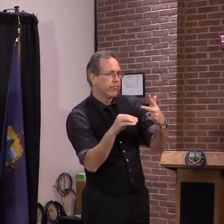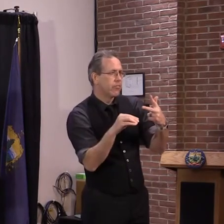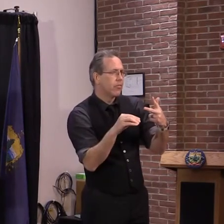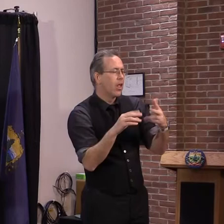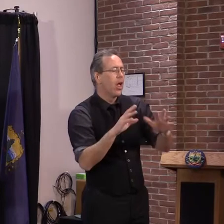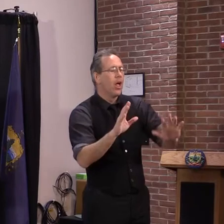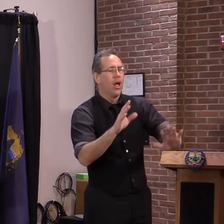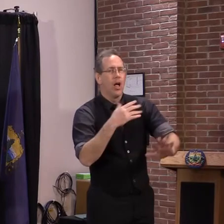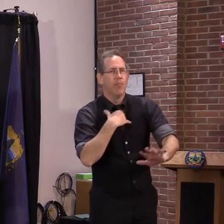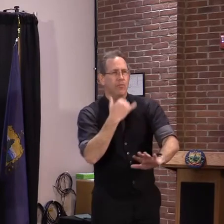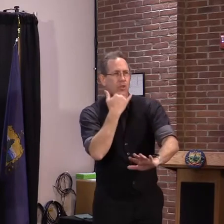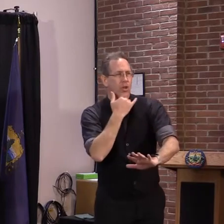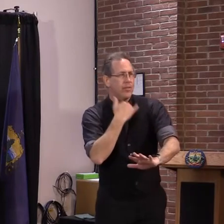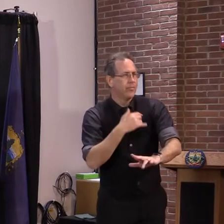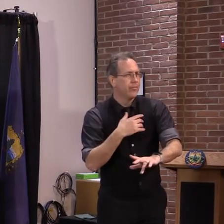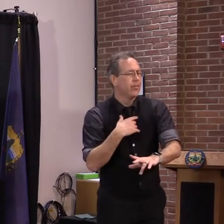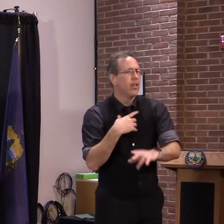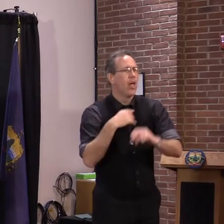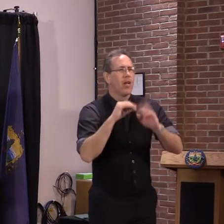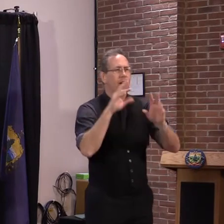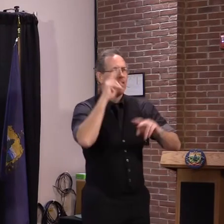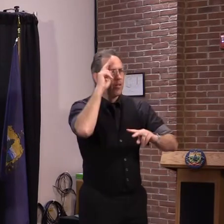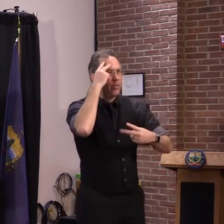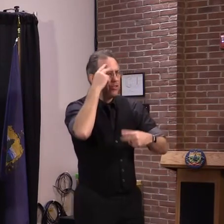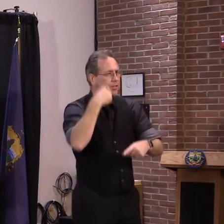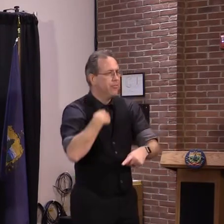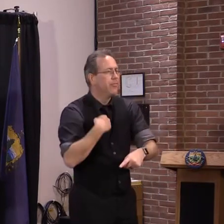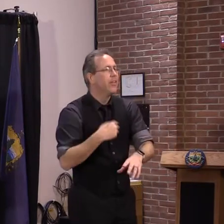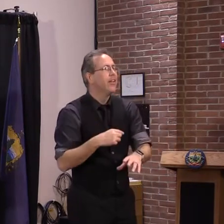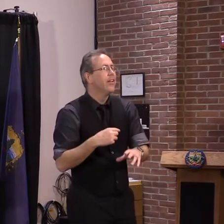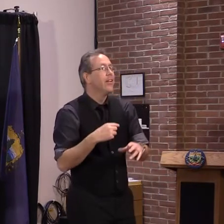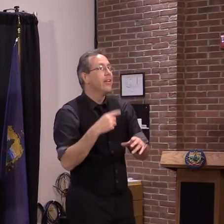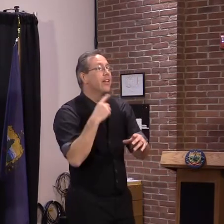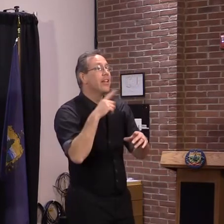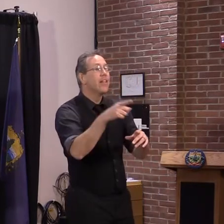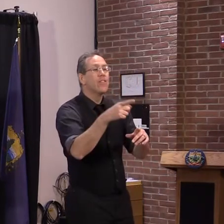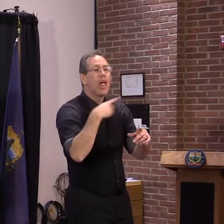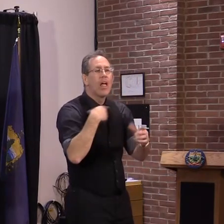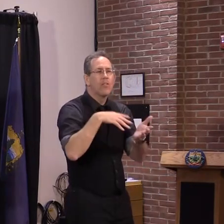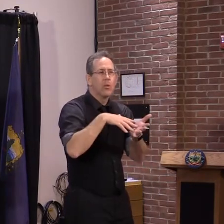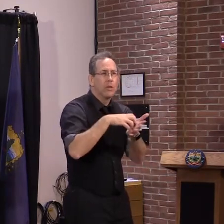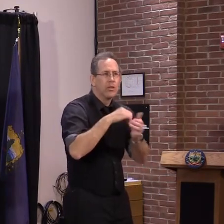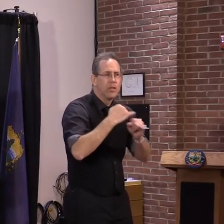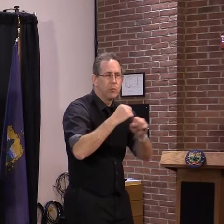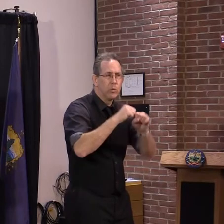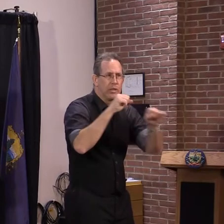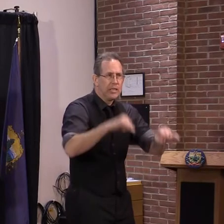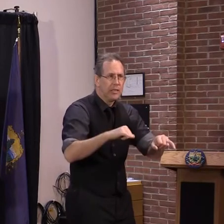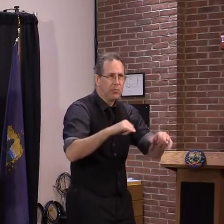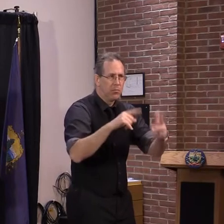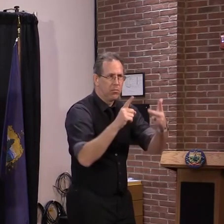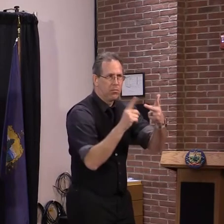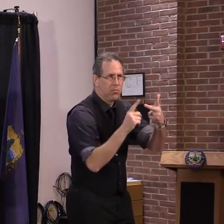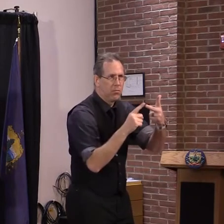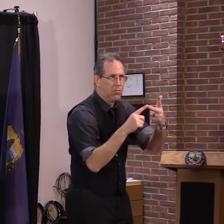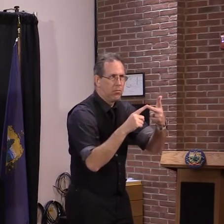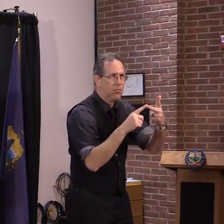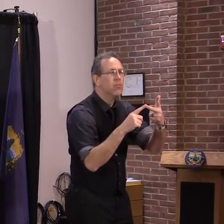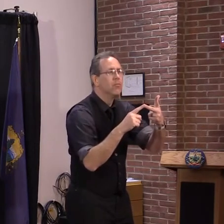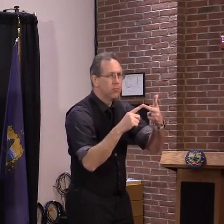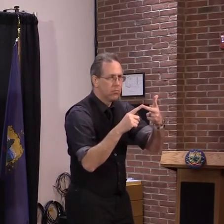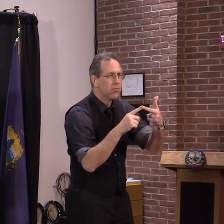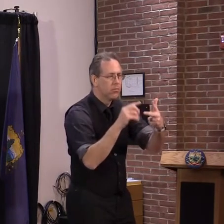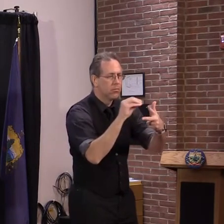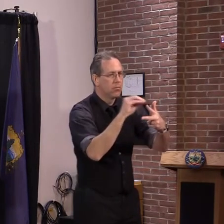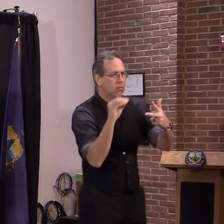Sorry, I should qualify that. That's for the immunocompromised. For the general population, they had a choice of getting an mRNA for